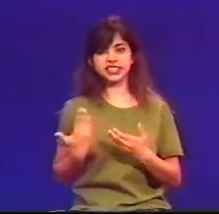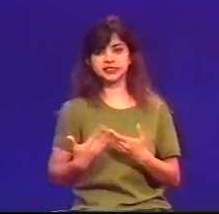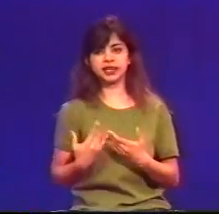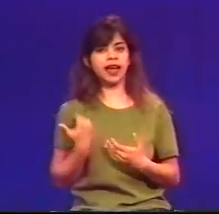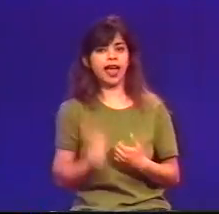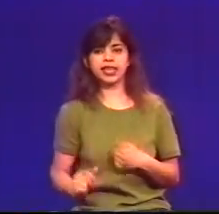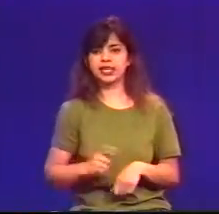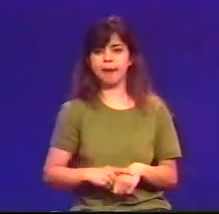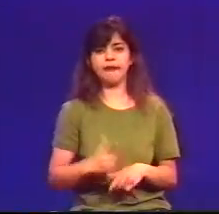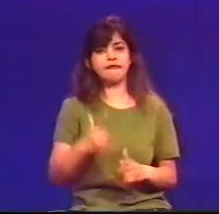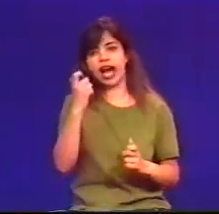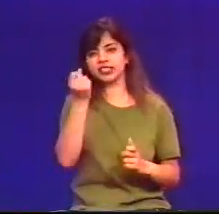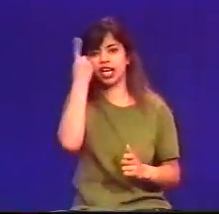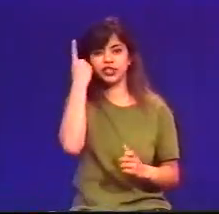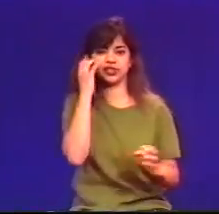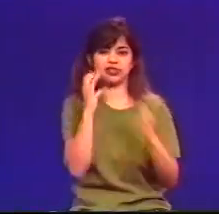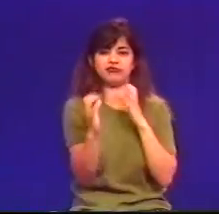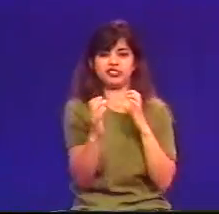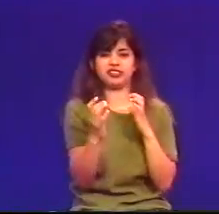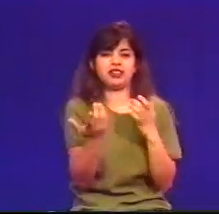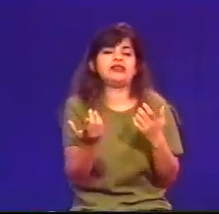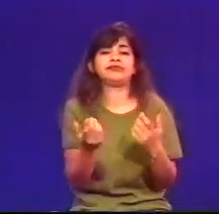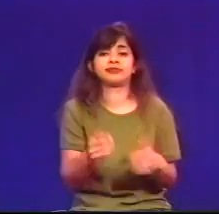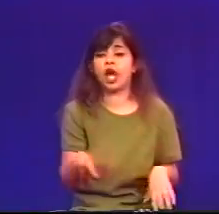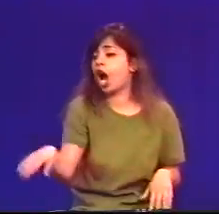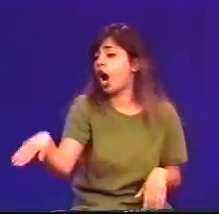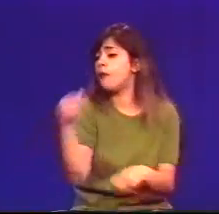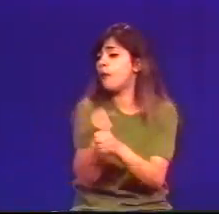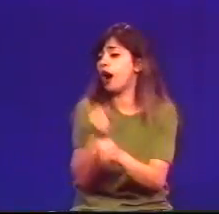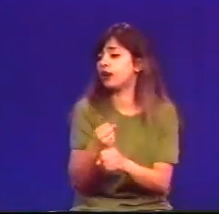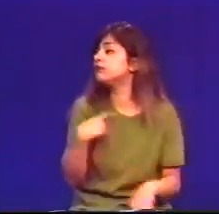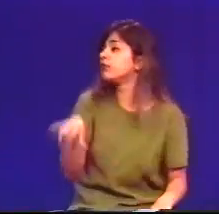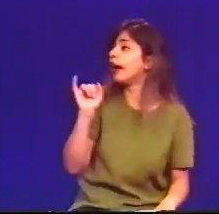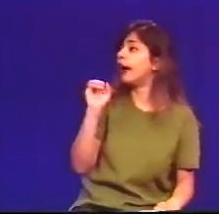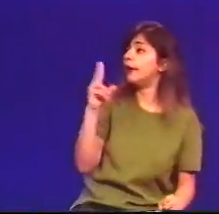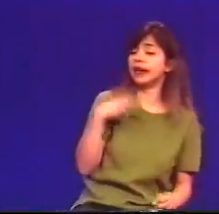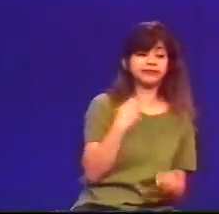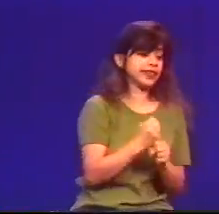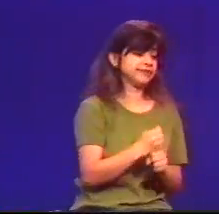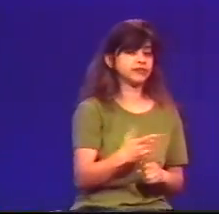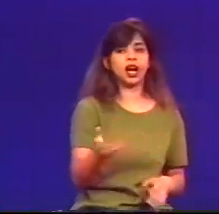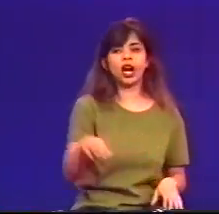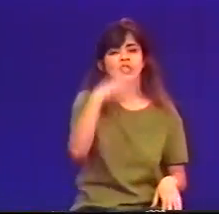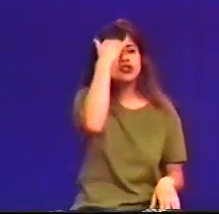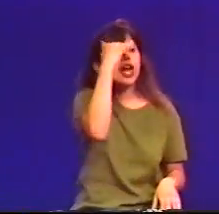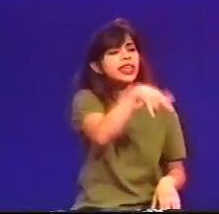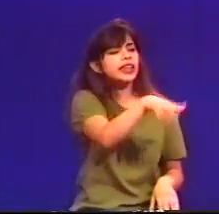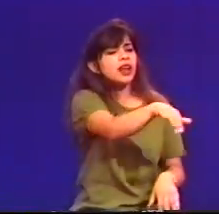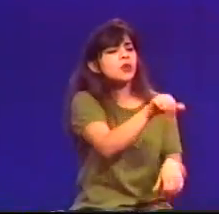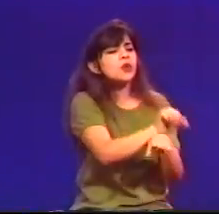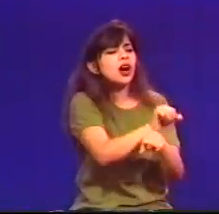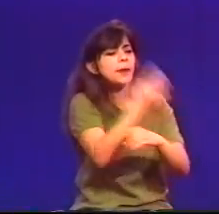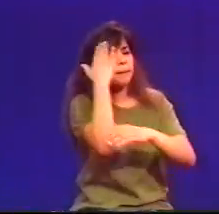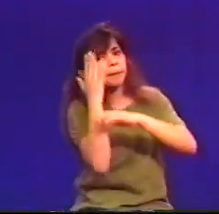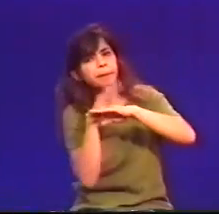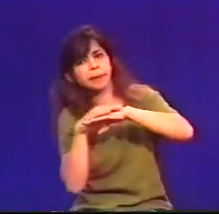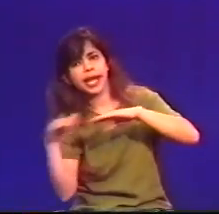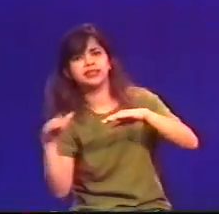But for some reason that was an easy, quick sign that my family just picked up on immediately, and somehow that was the favorite sign, whether